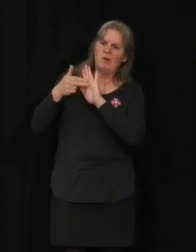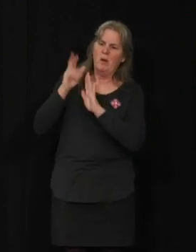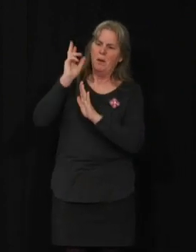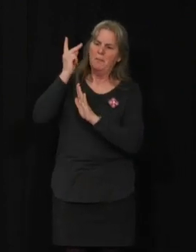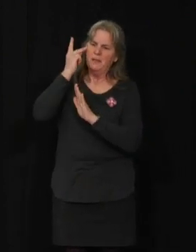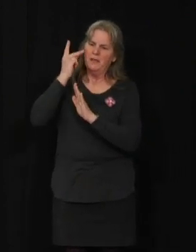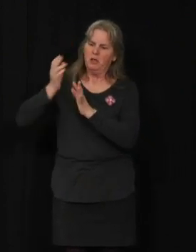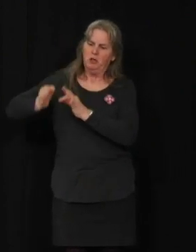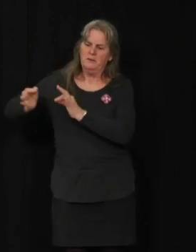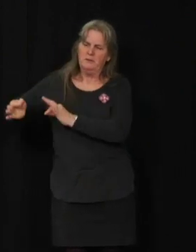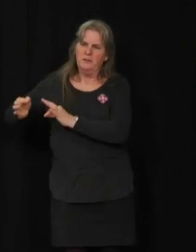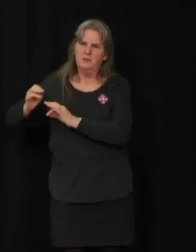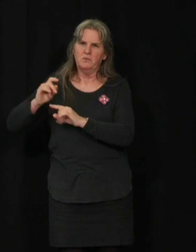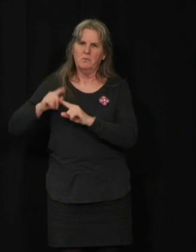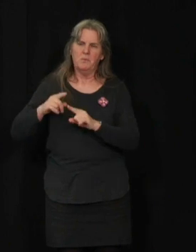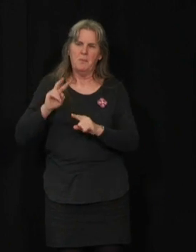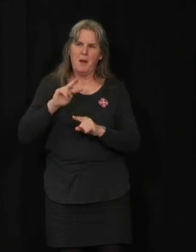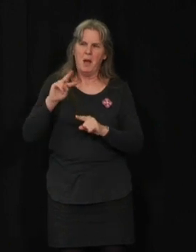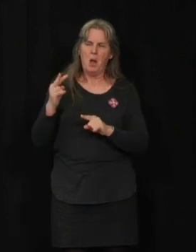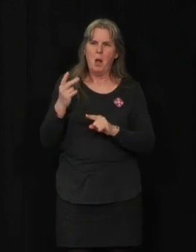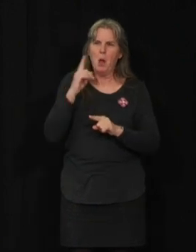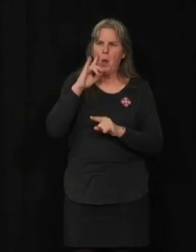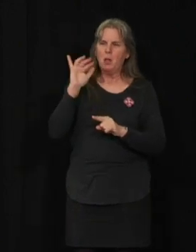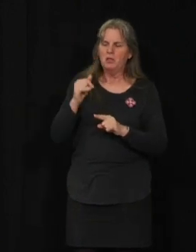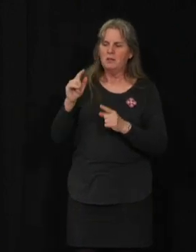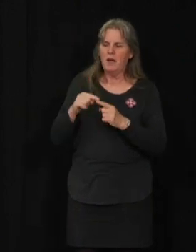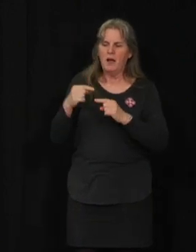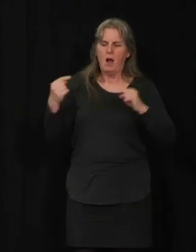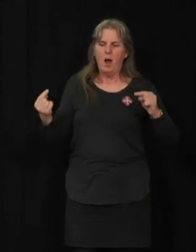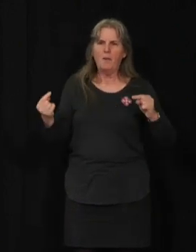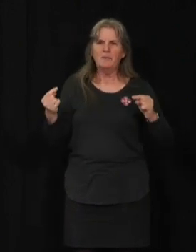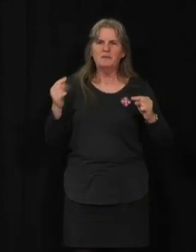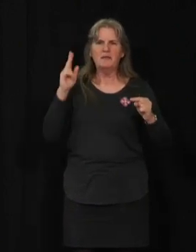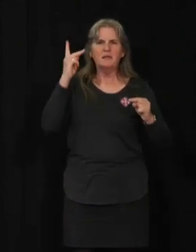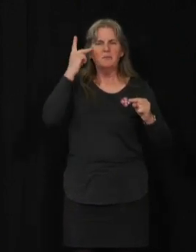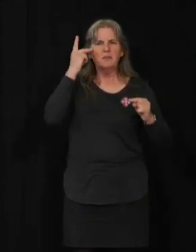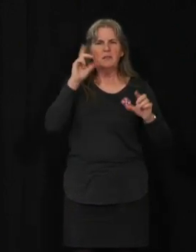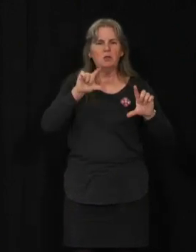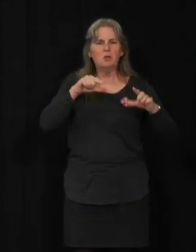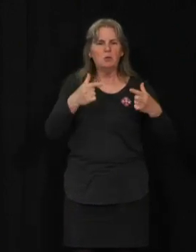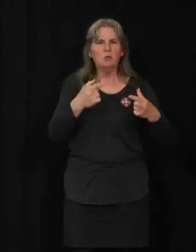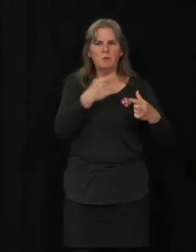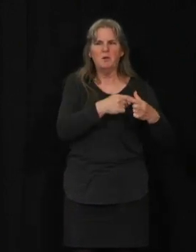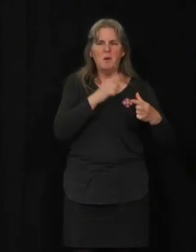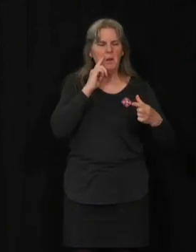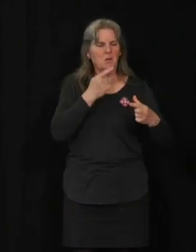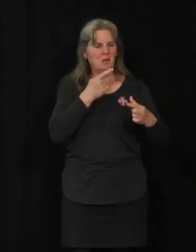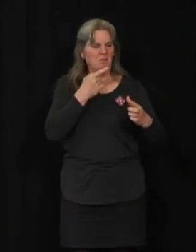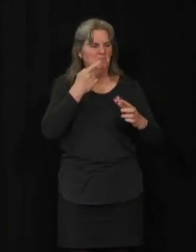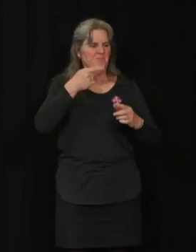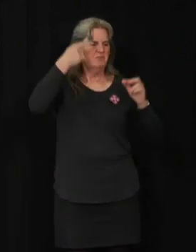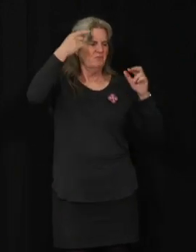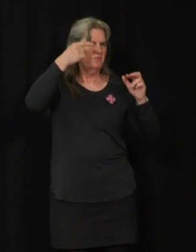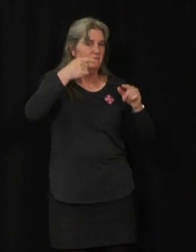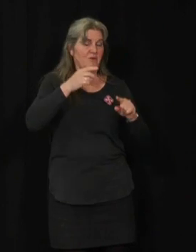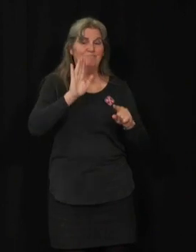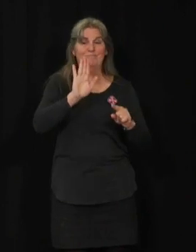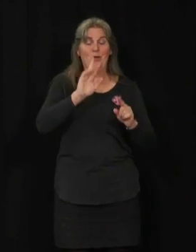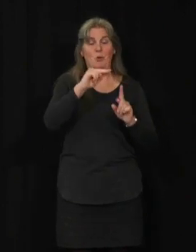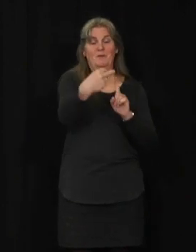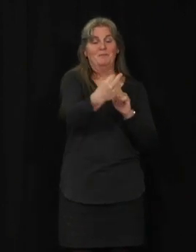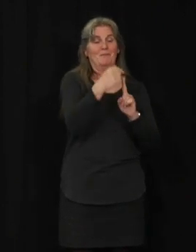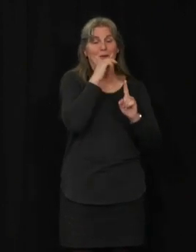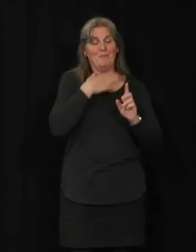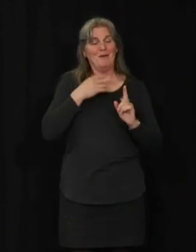that giving the stiff arm to the opposition parties kind of is acting politically. Well, those are your words, not mine,